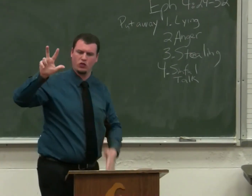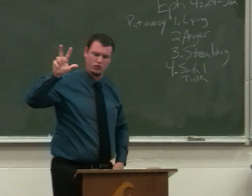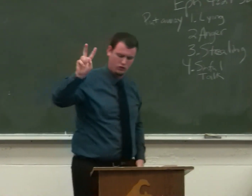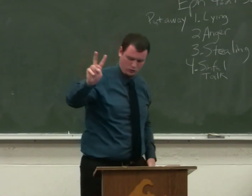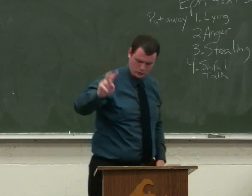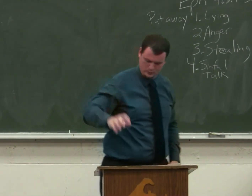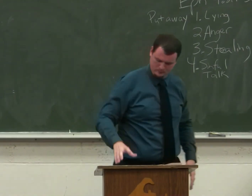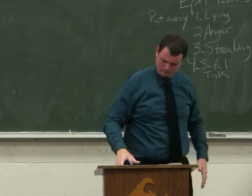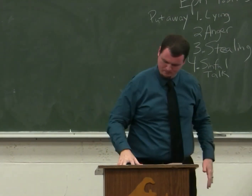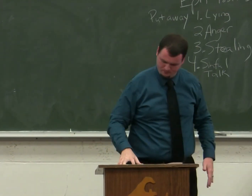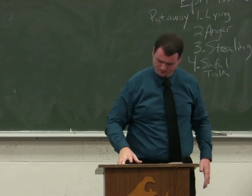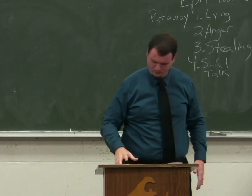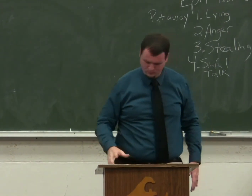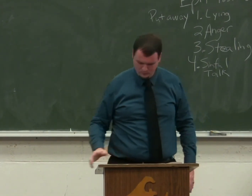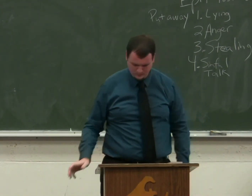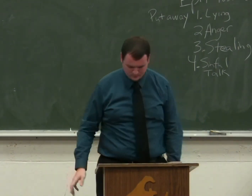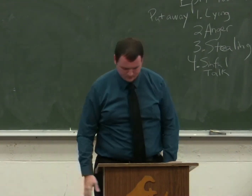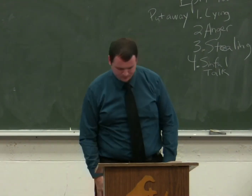at verse 32.